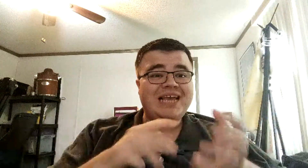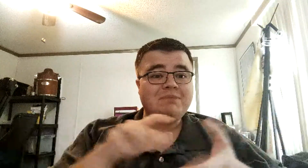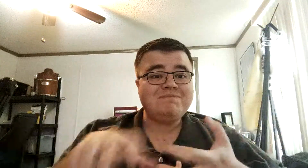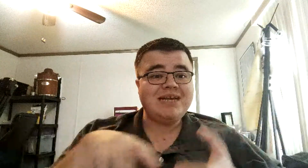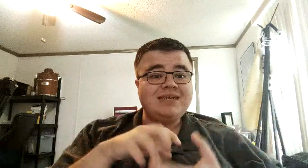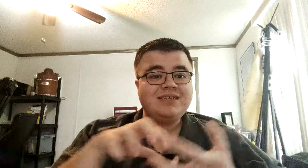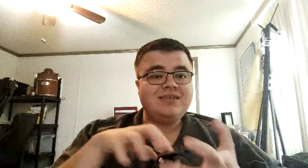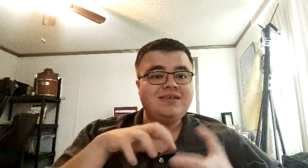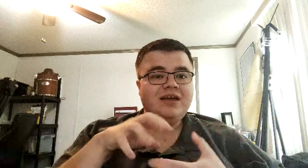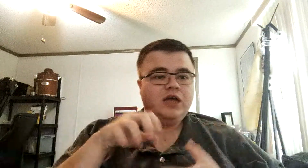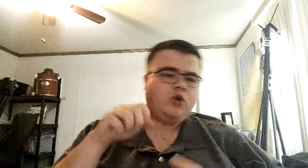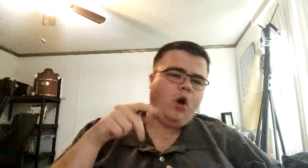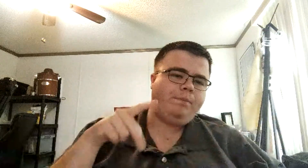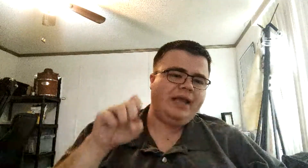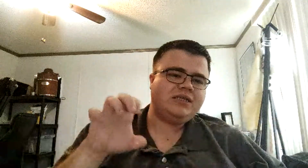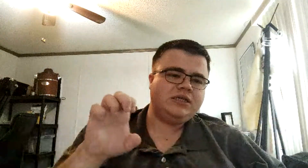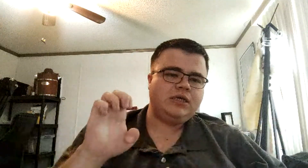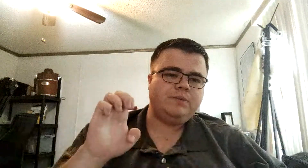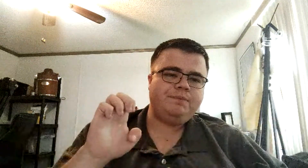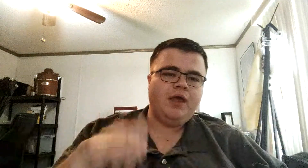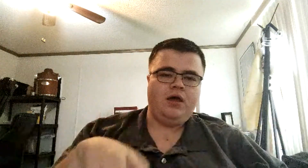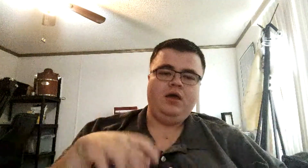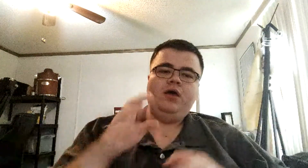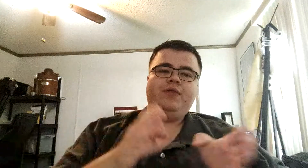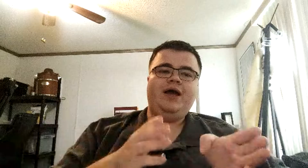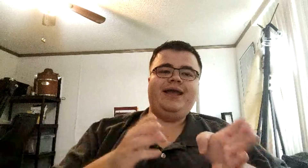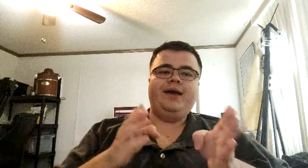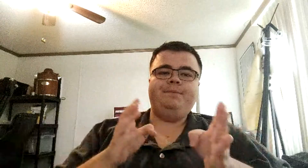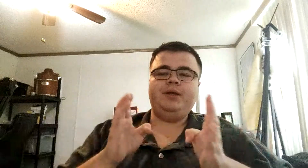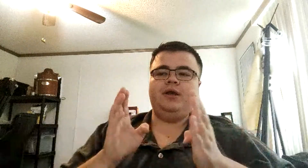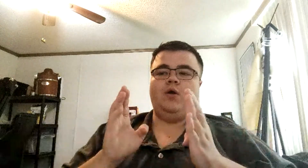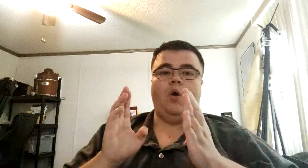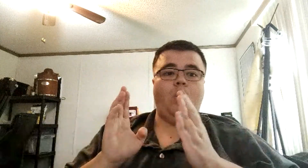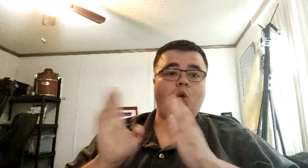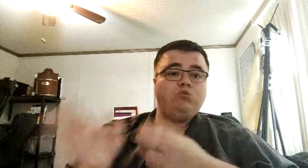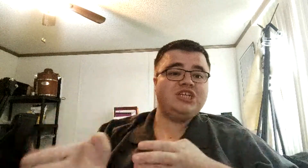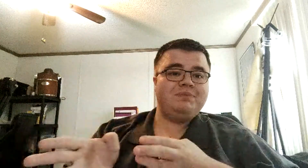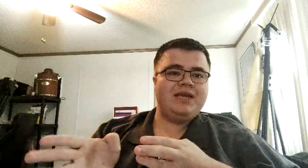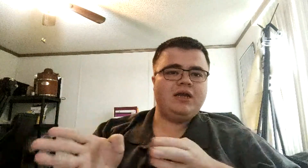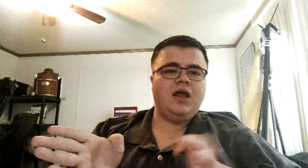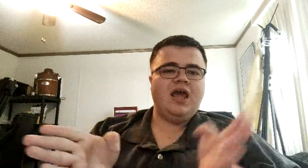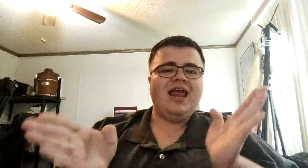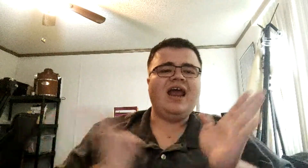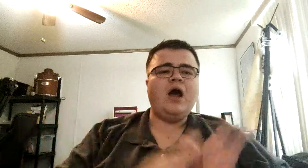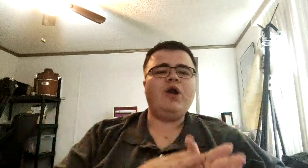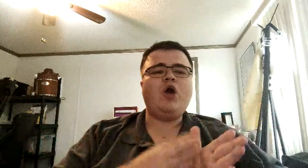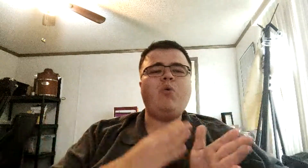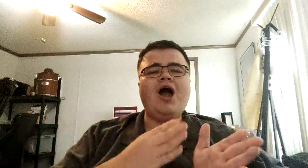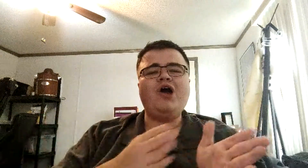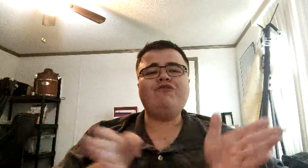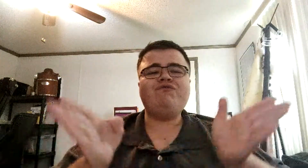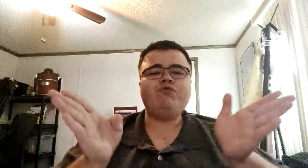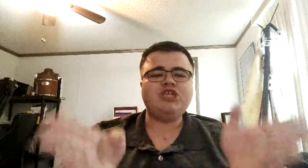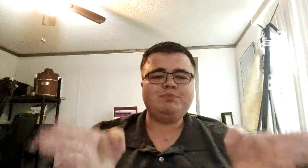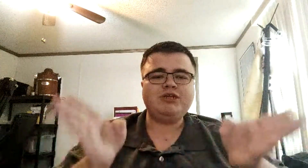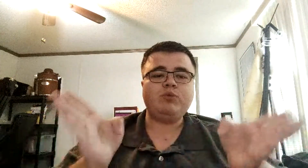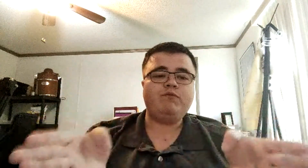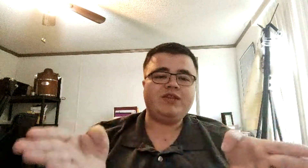speaking mix. It's called piercing. There can be only speaking, allowing acquired full spectrum for the